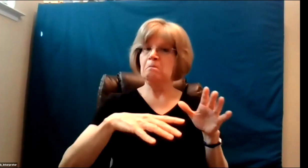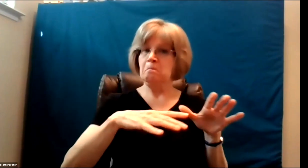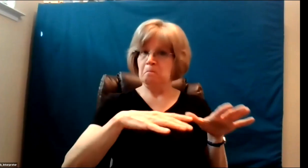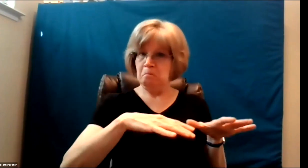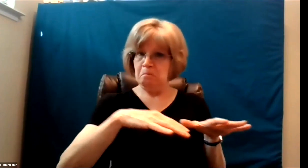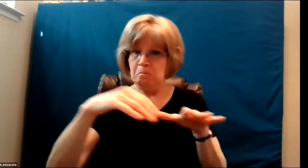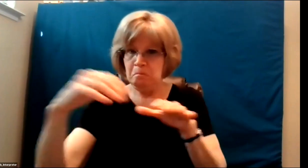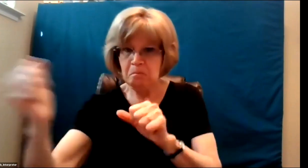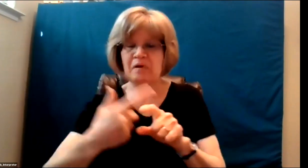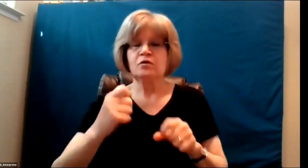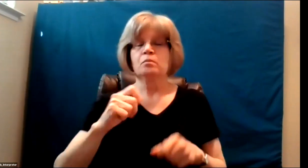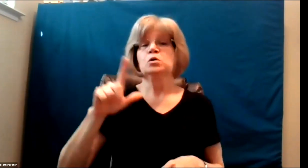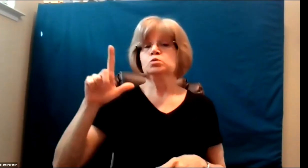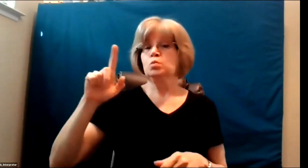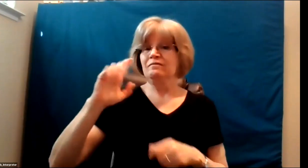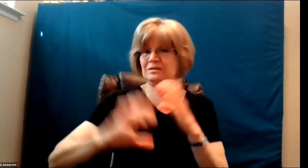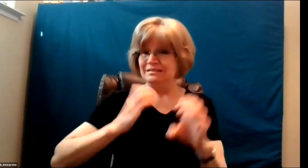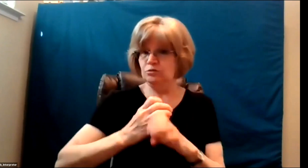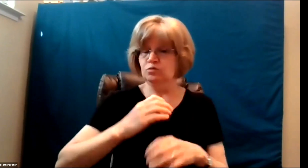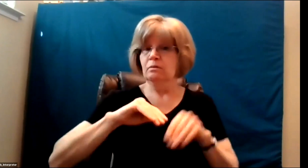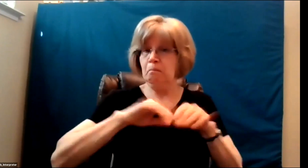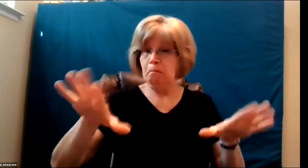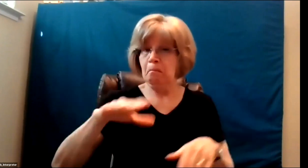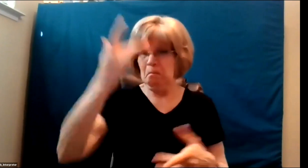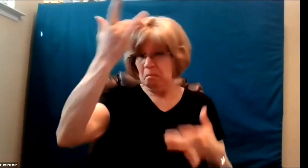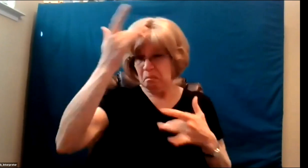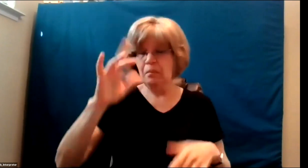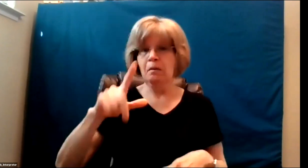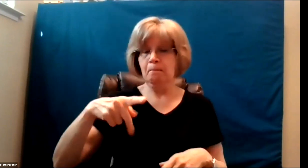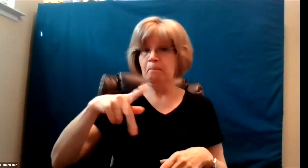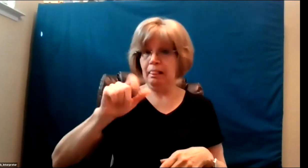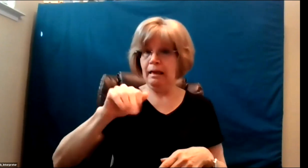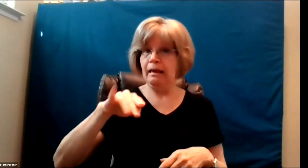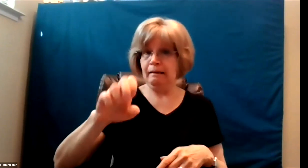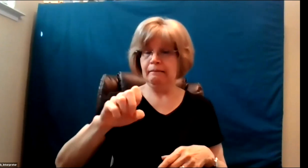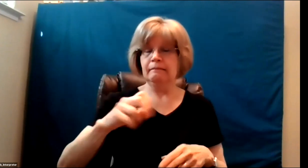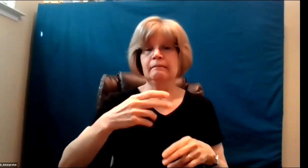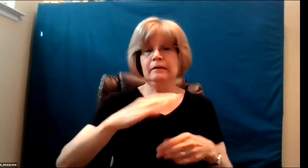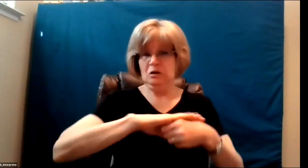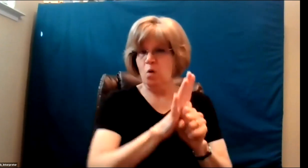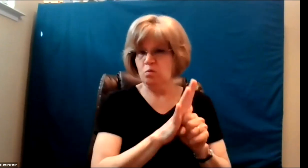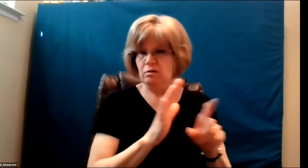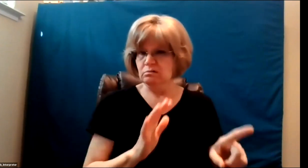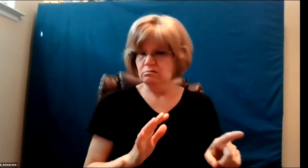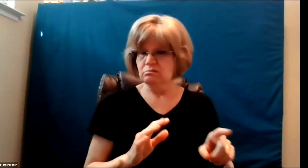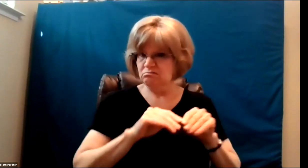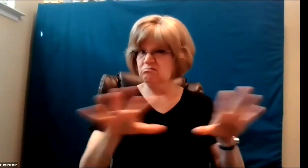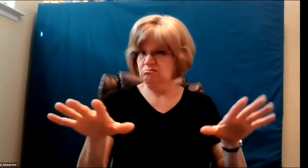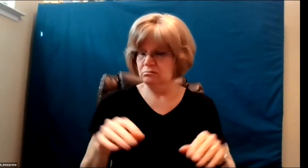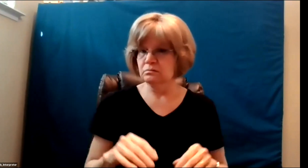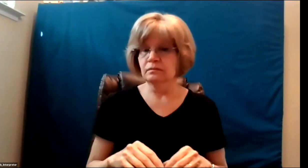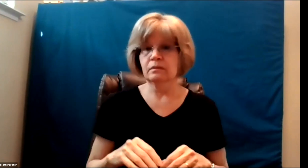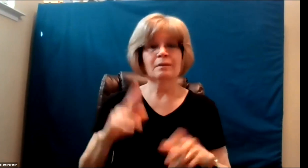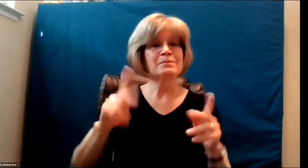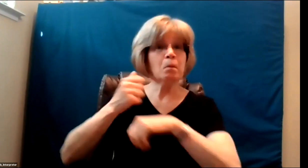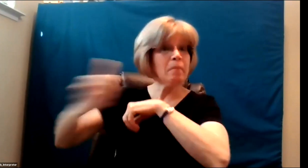century plague called the novel coronavirus 19. It's not so much that people blame God nowadays,